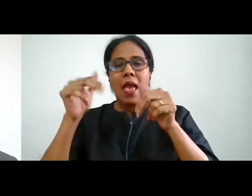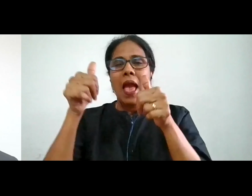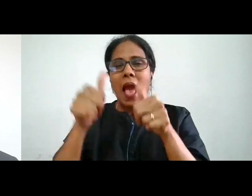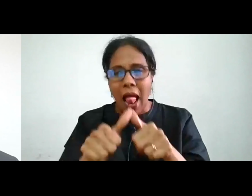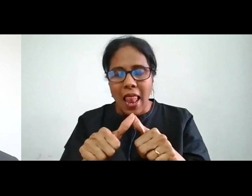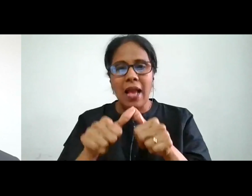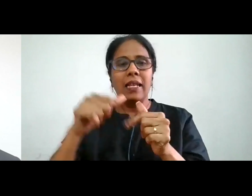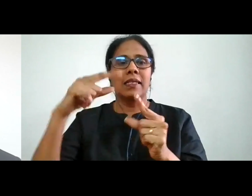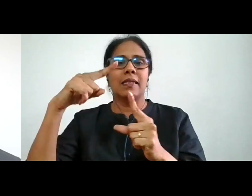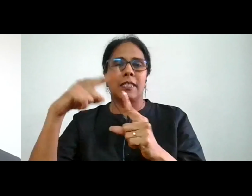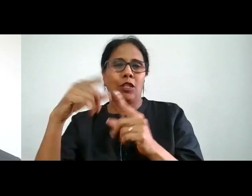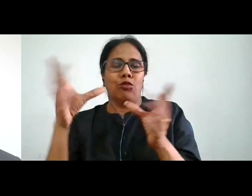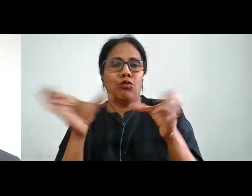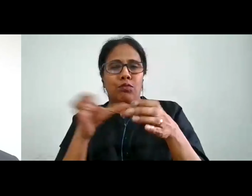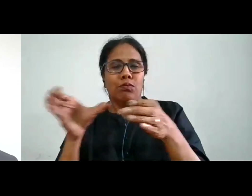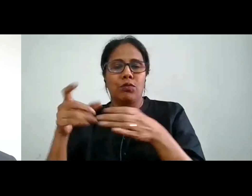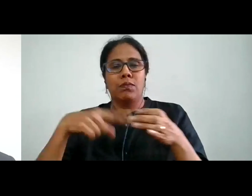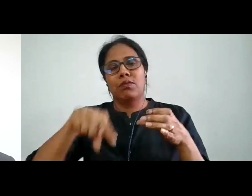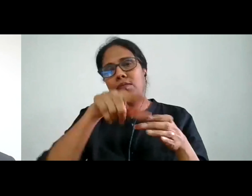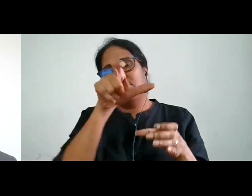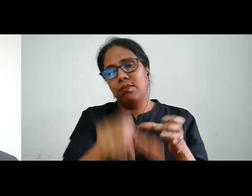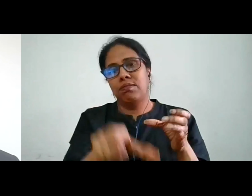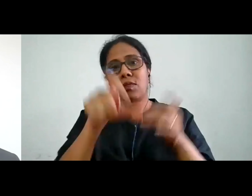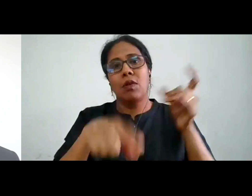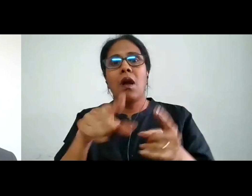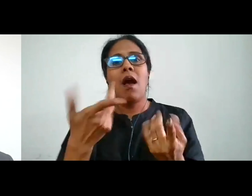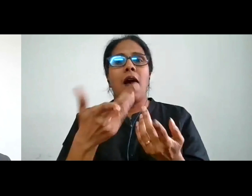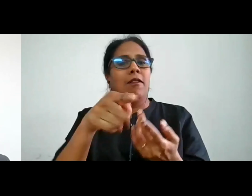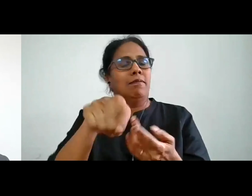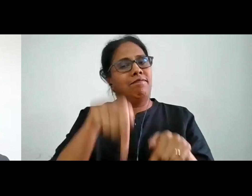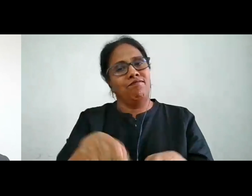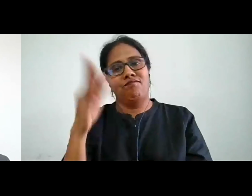awards from the Wi-Fi Alliance. Miss Stanley, the floor is yours.